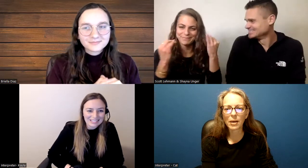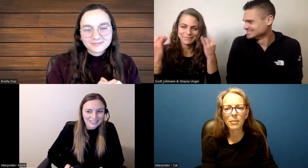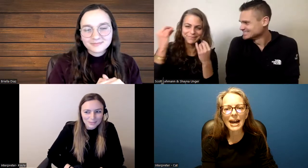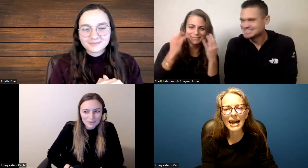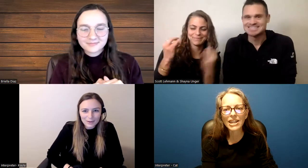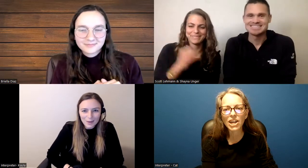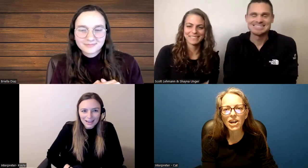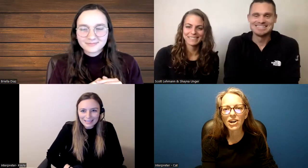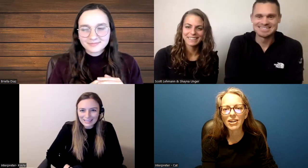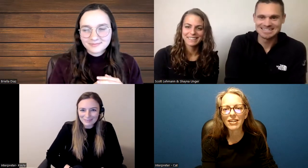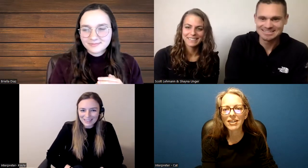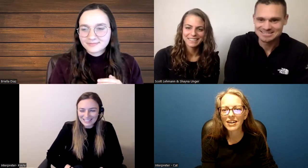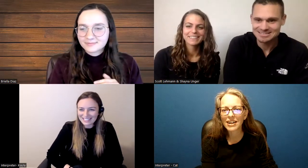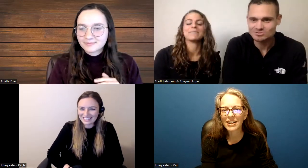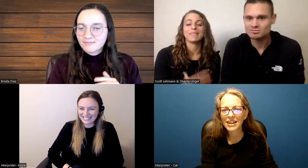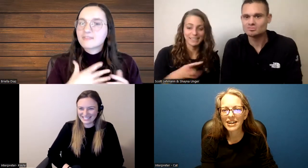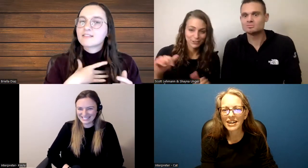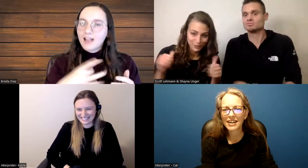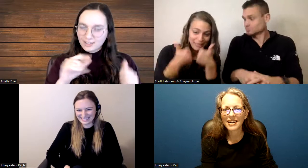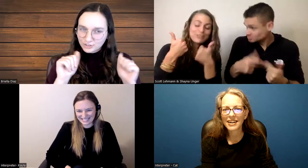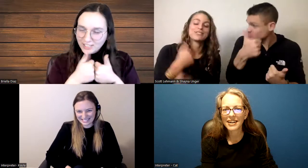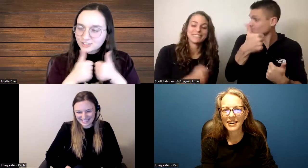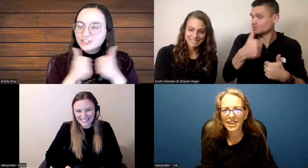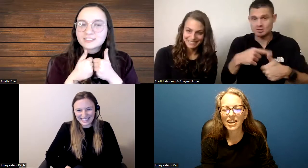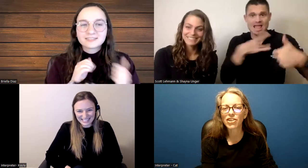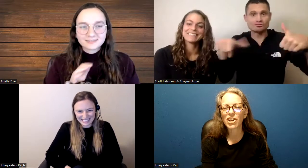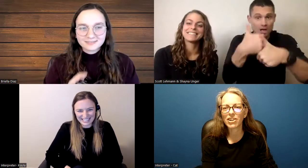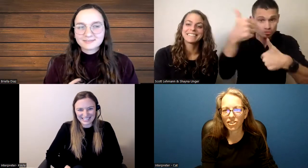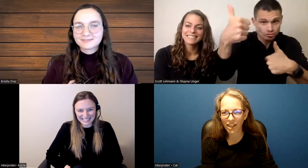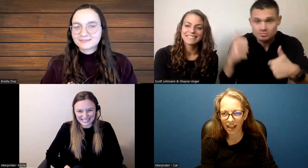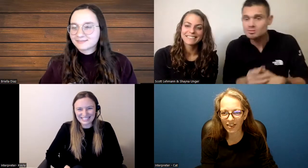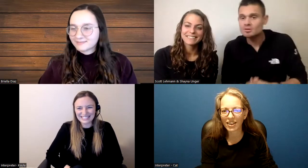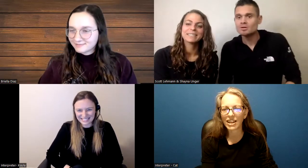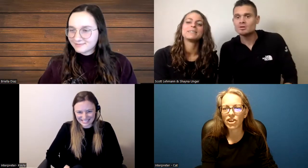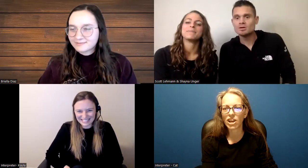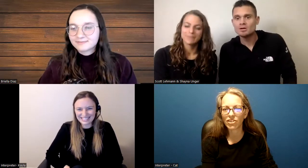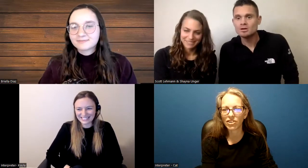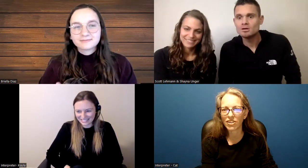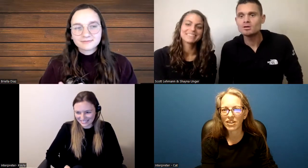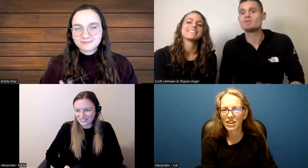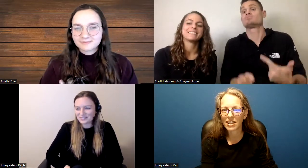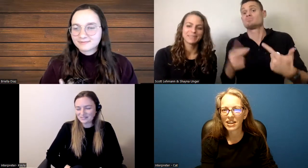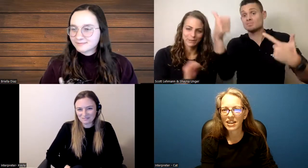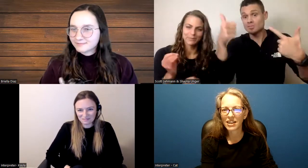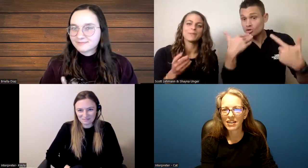Brayla says, you guys are being quiet. Come on. You like challenges. Yes. Like challenges.